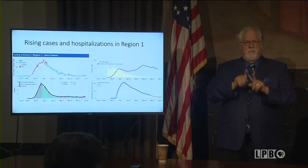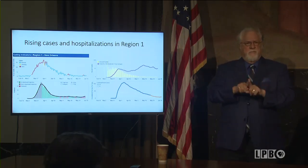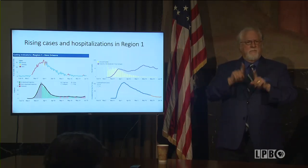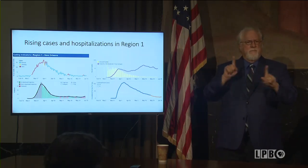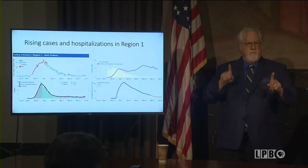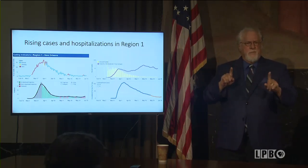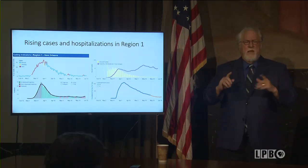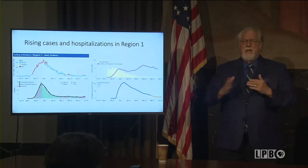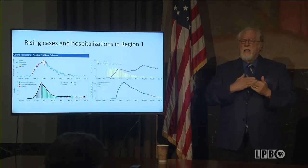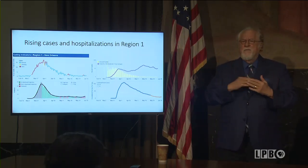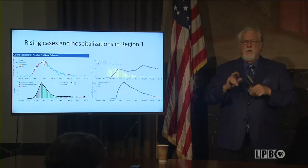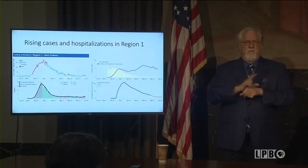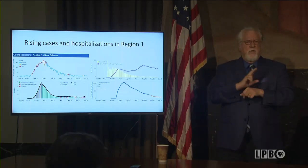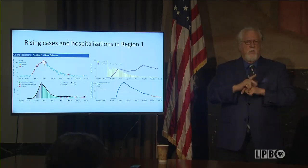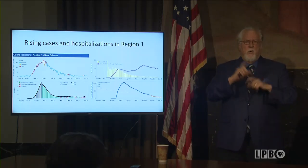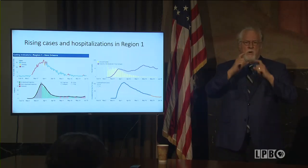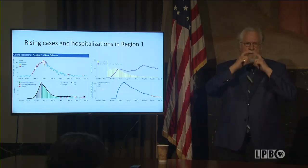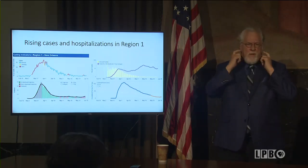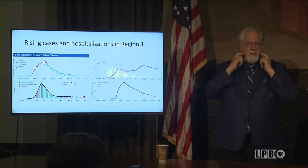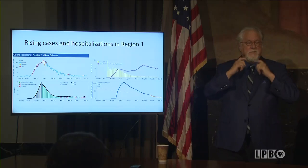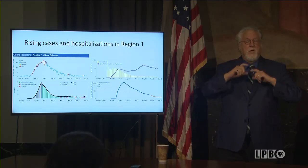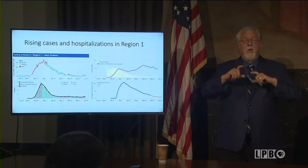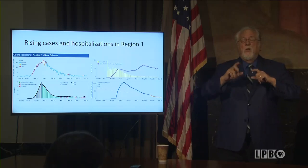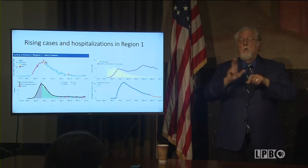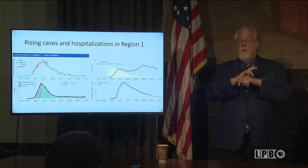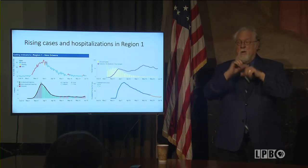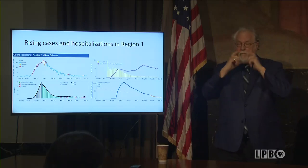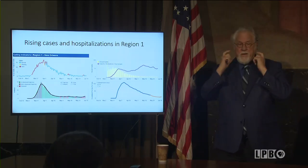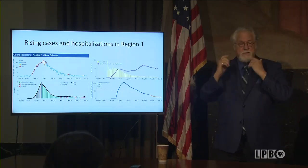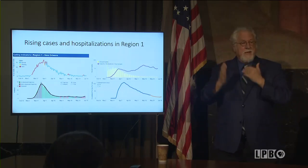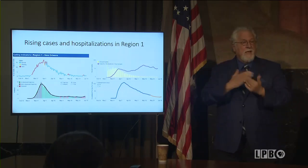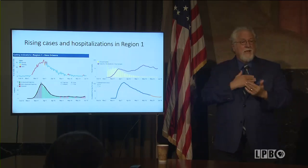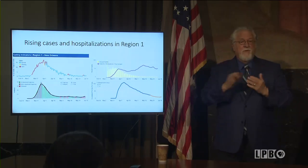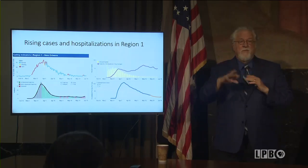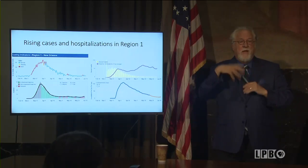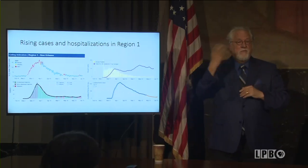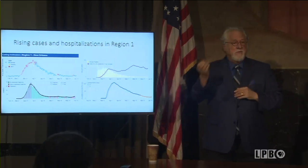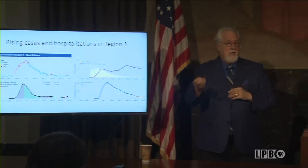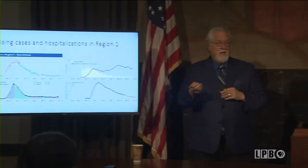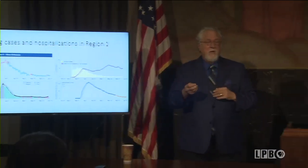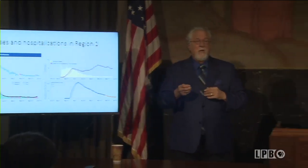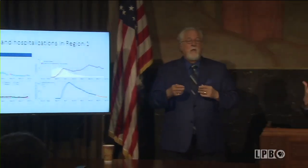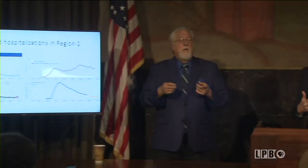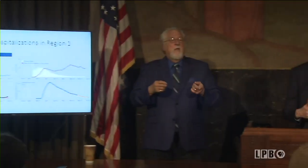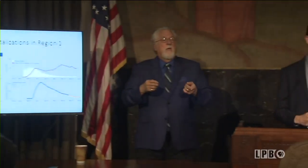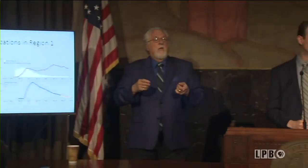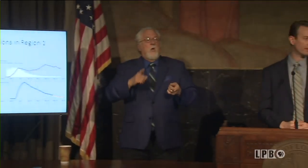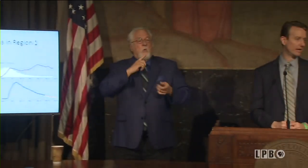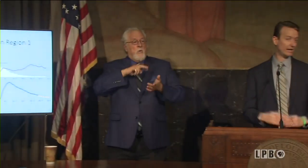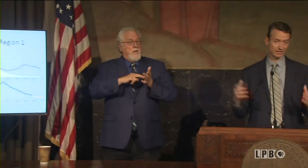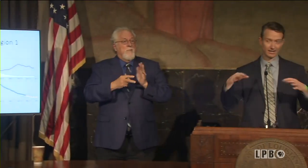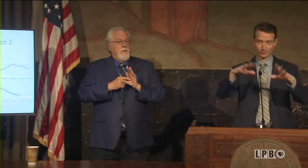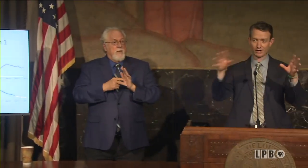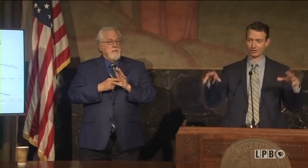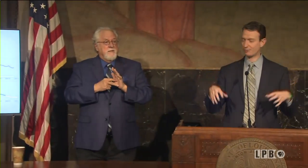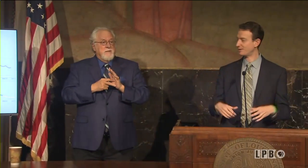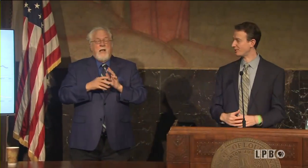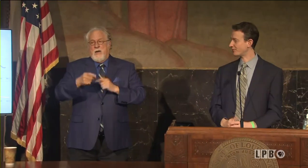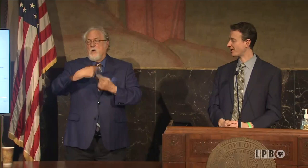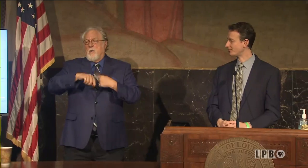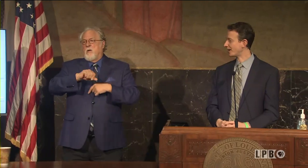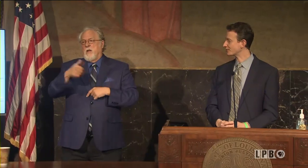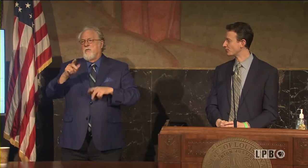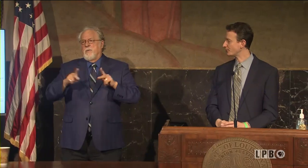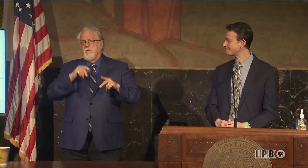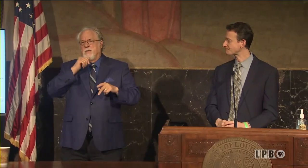from people, even if you're wearing a mask. That means wearing a mask, even if you're outside. That really means, and around other people